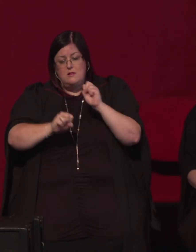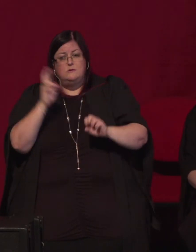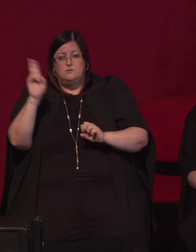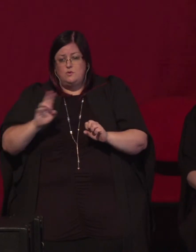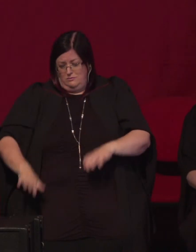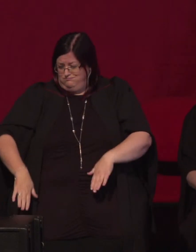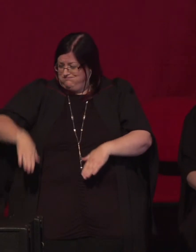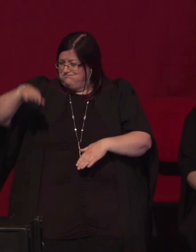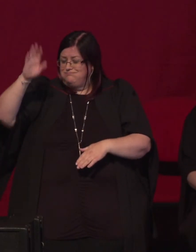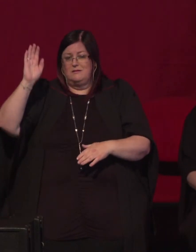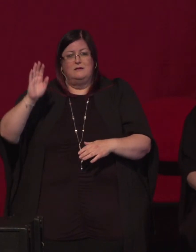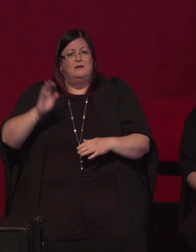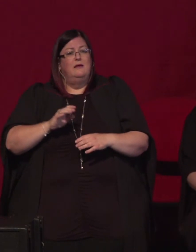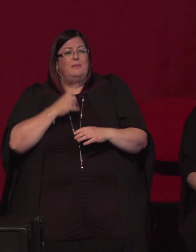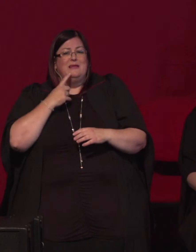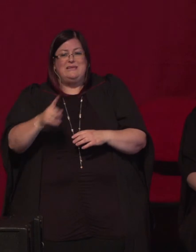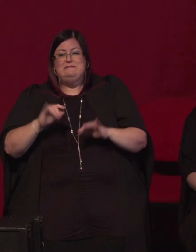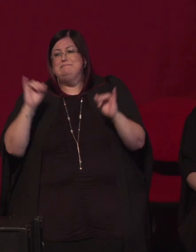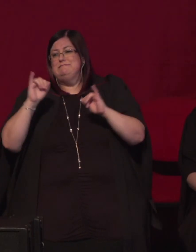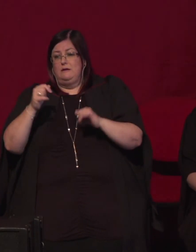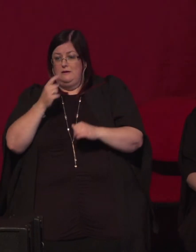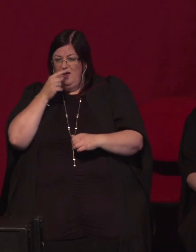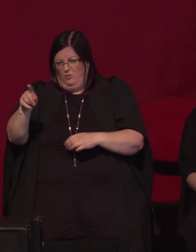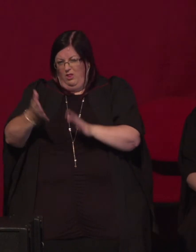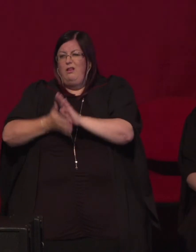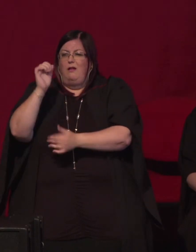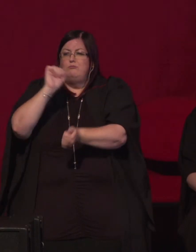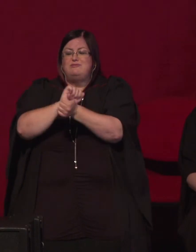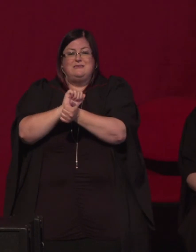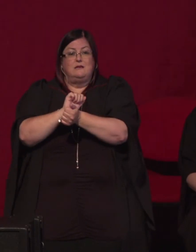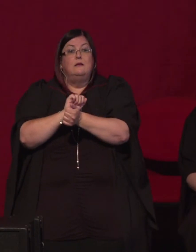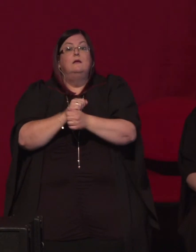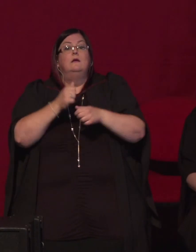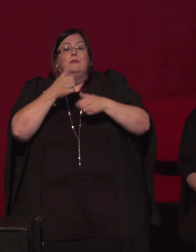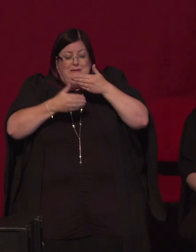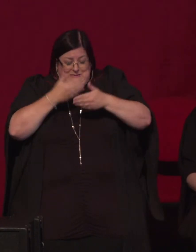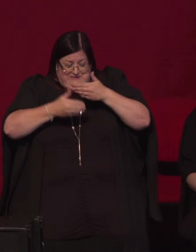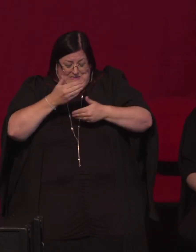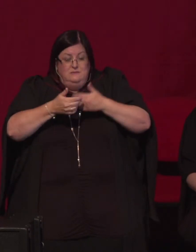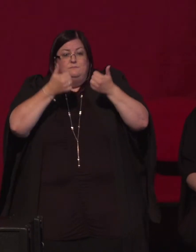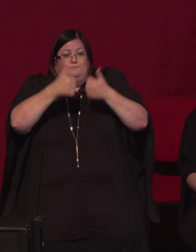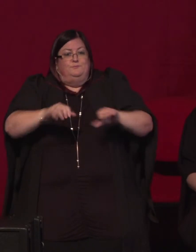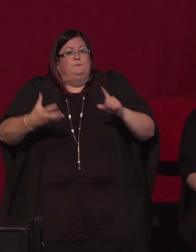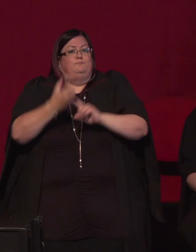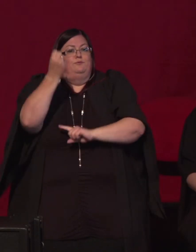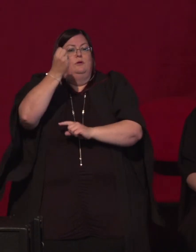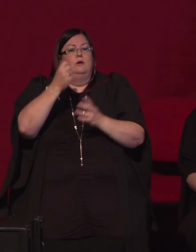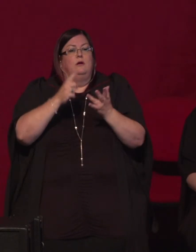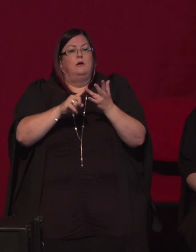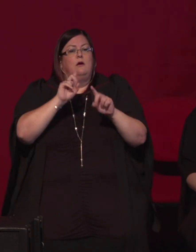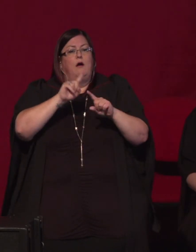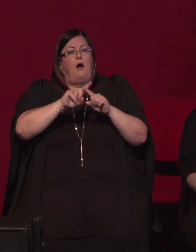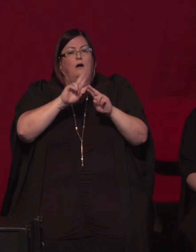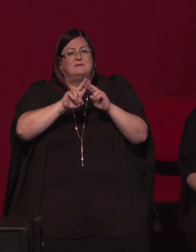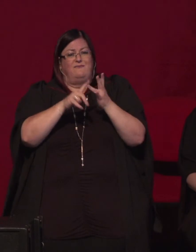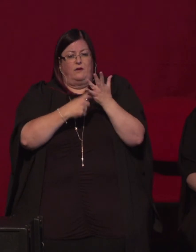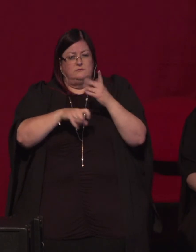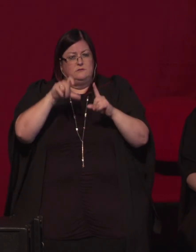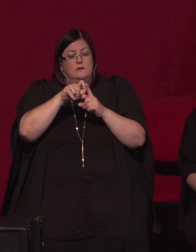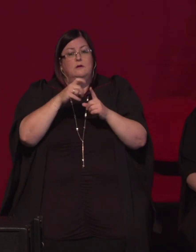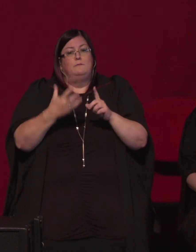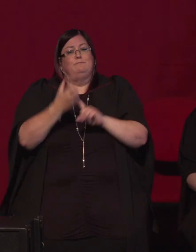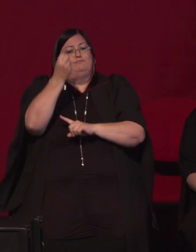they forecast dire things for him like prison. He ended up with a PhD from Oxford, and he's chairman of a biotech